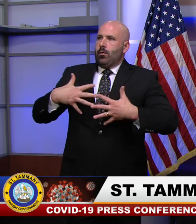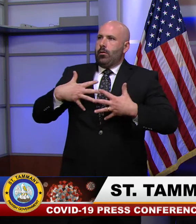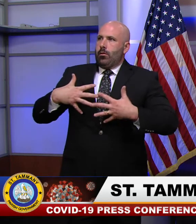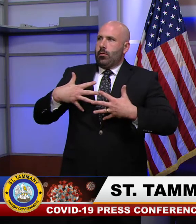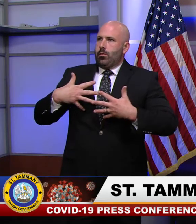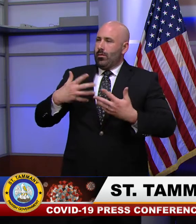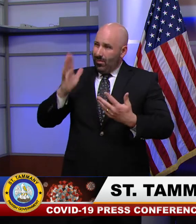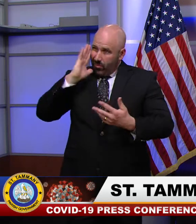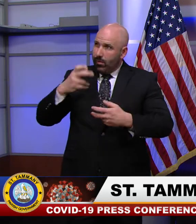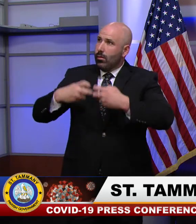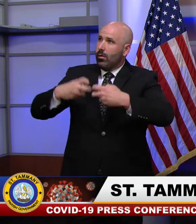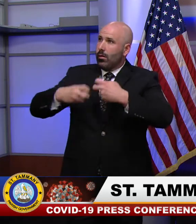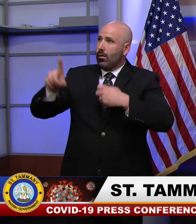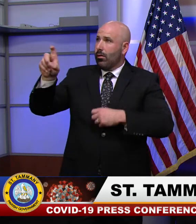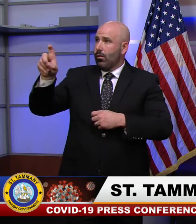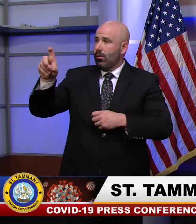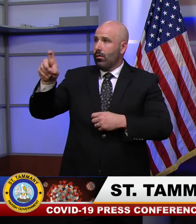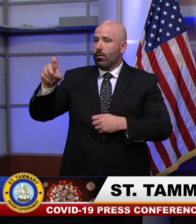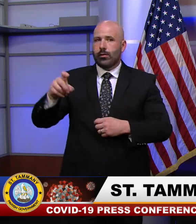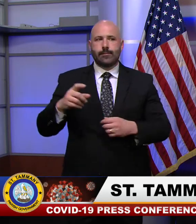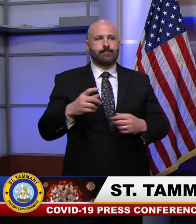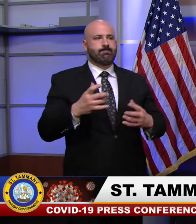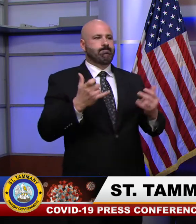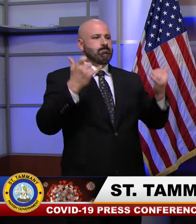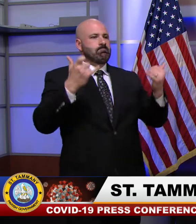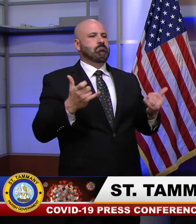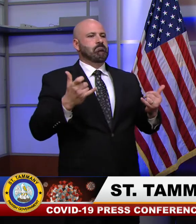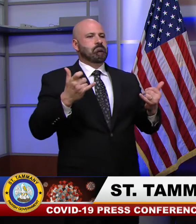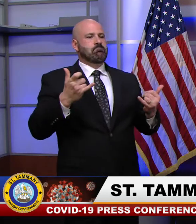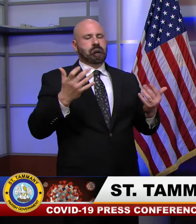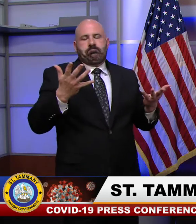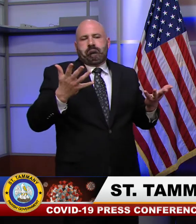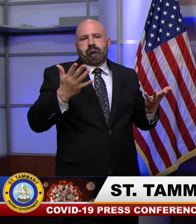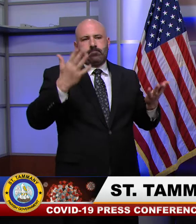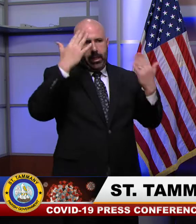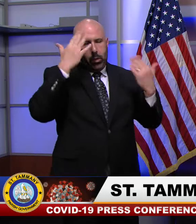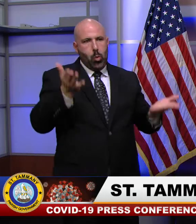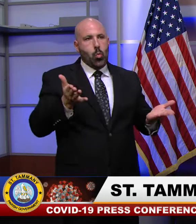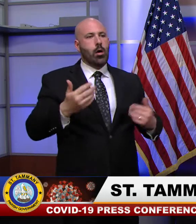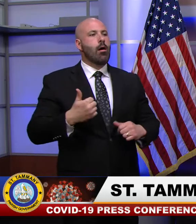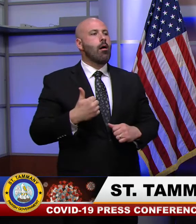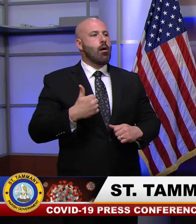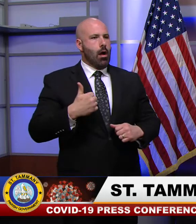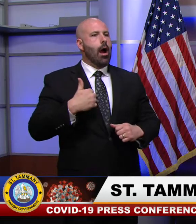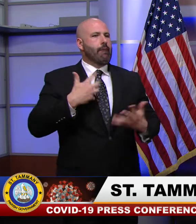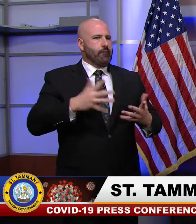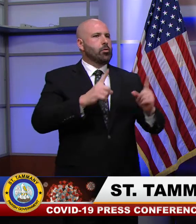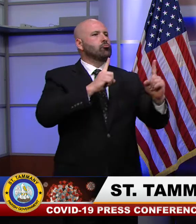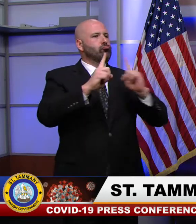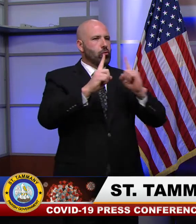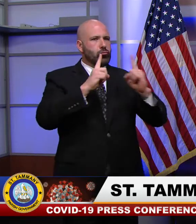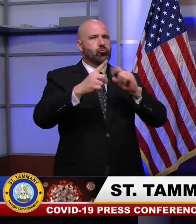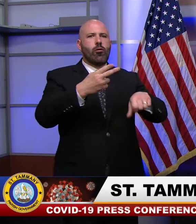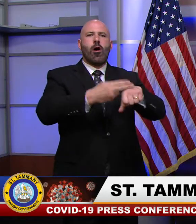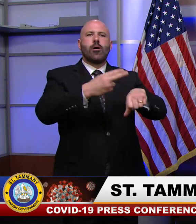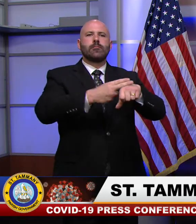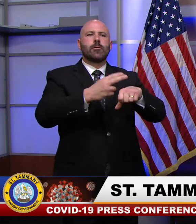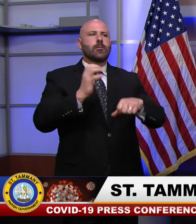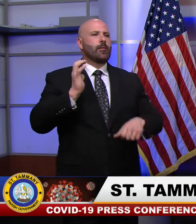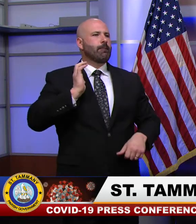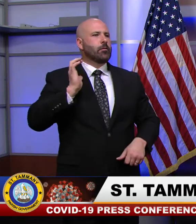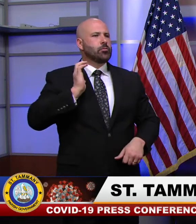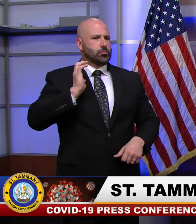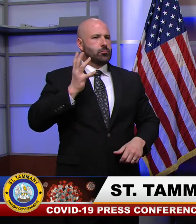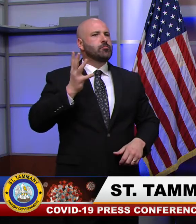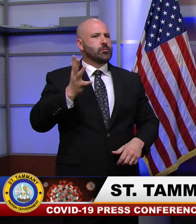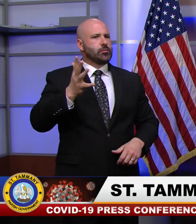I do not know that at this time. I have spoken with hospital officials, but we have not